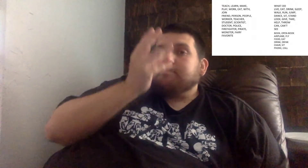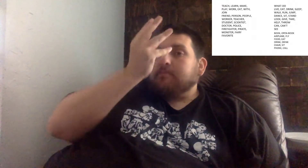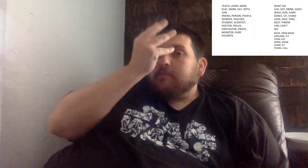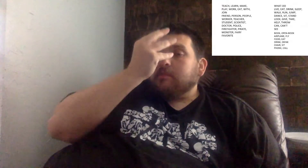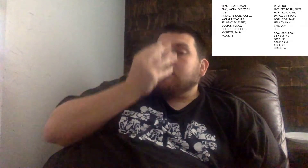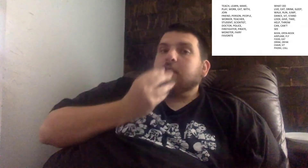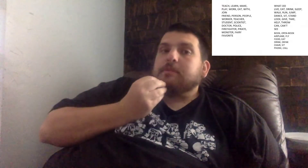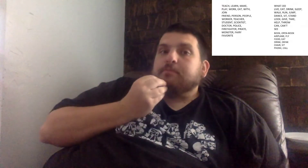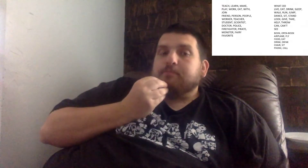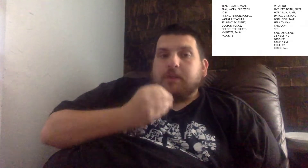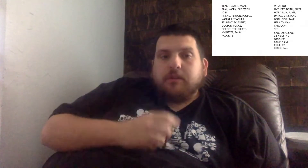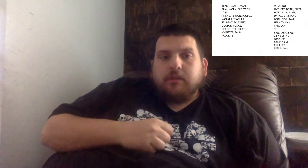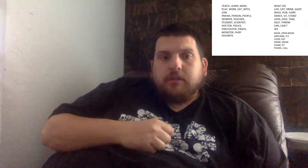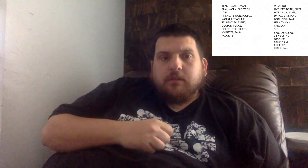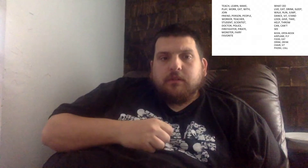drink, sleep,